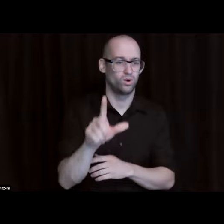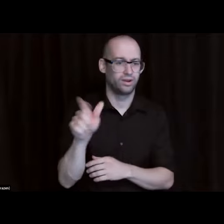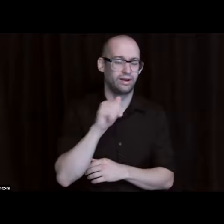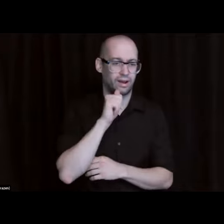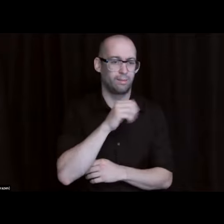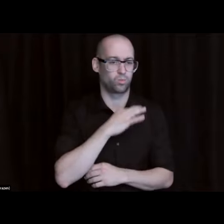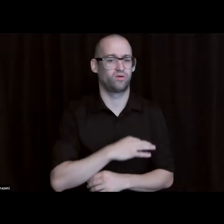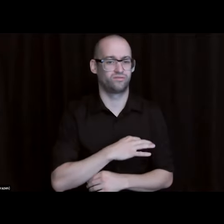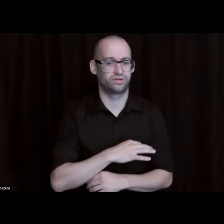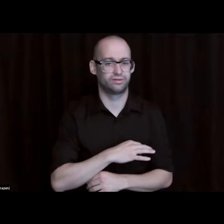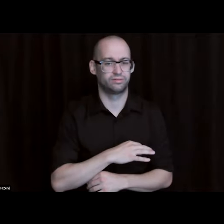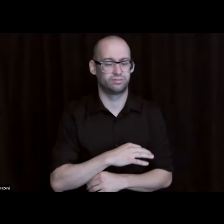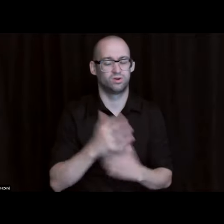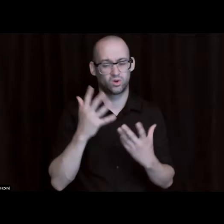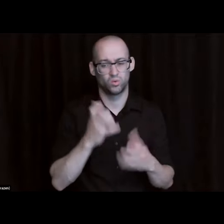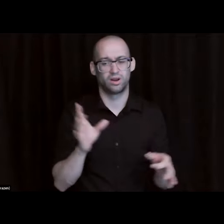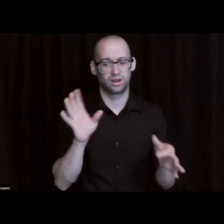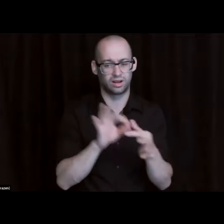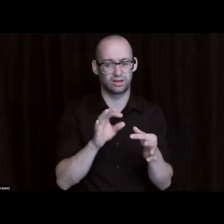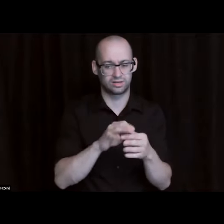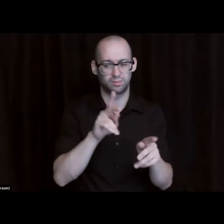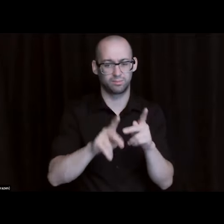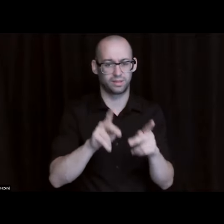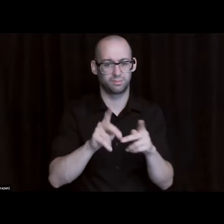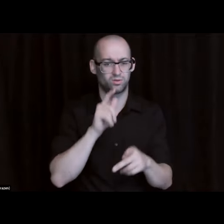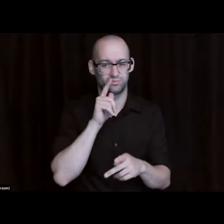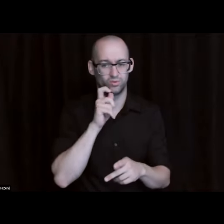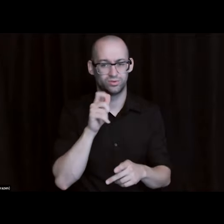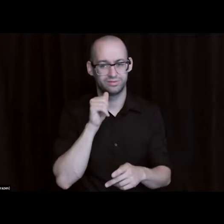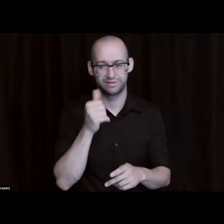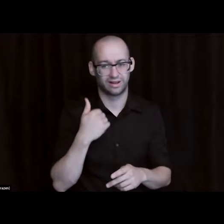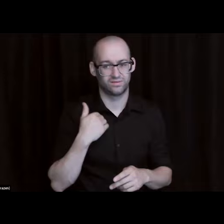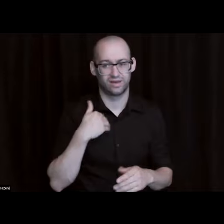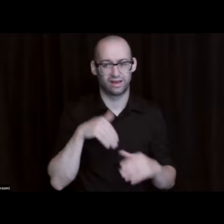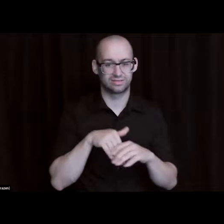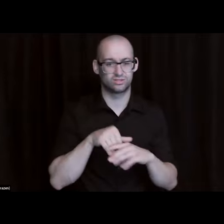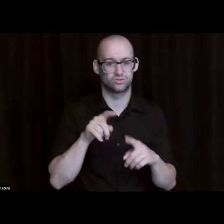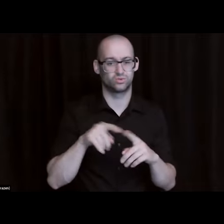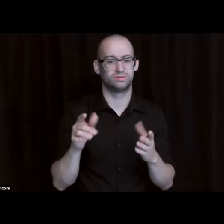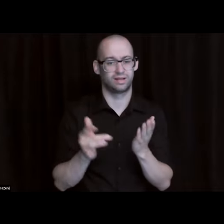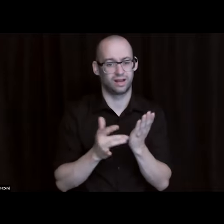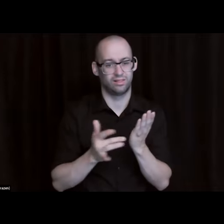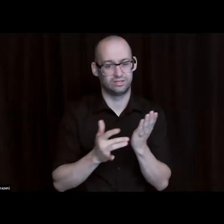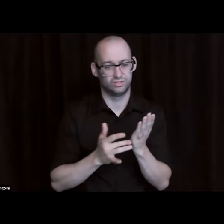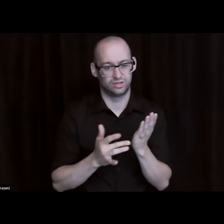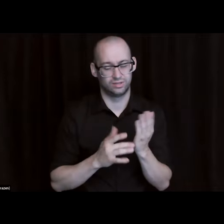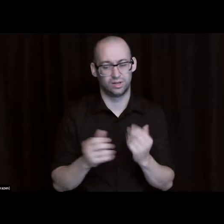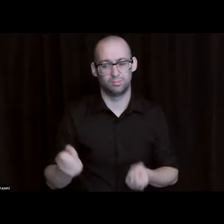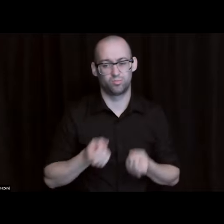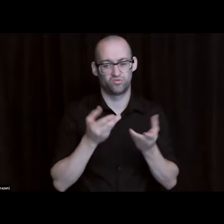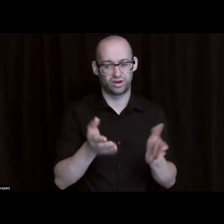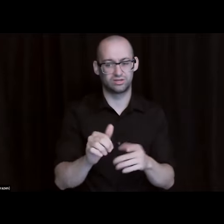reach individuals and families who may not have easy access to technology. These organizations can help providing training programs